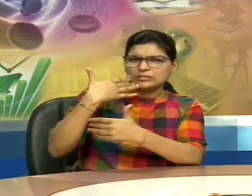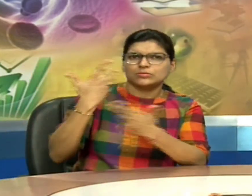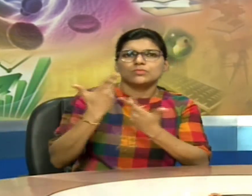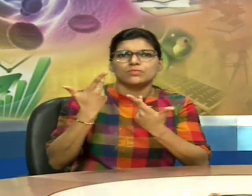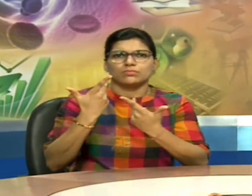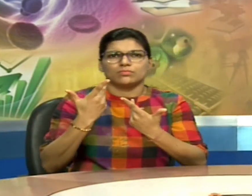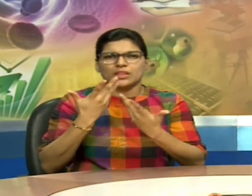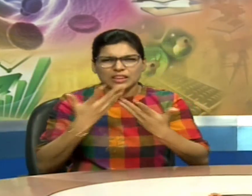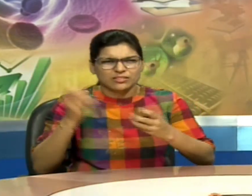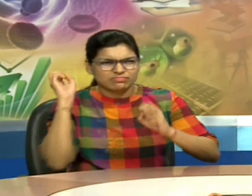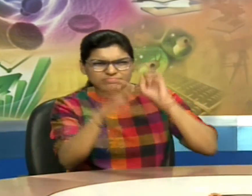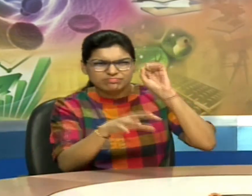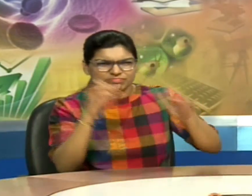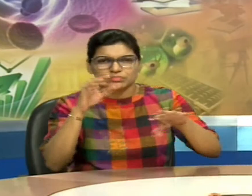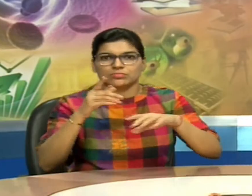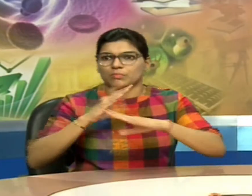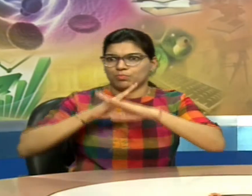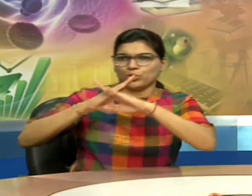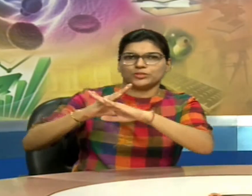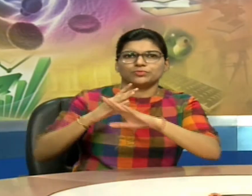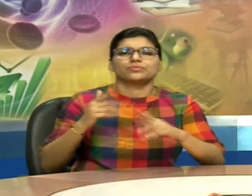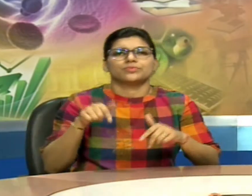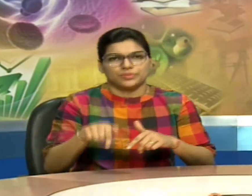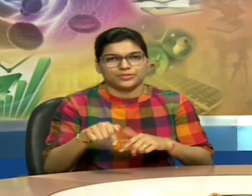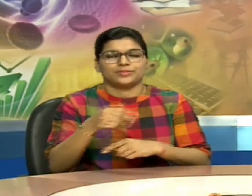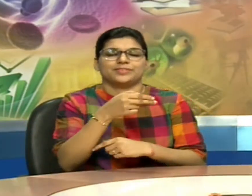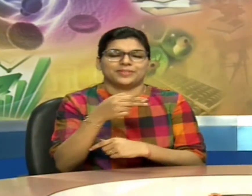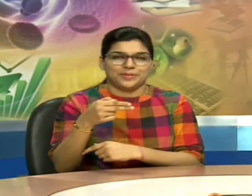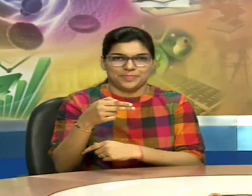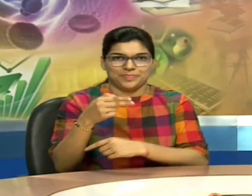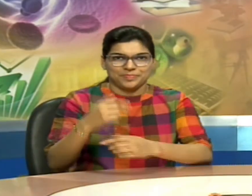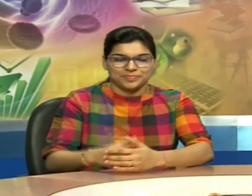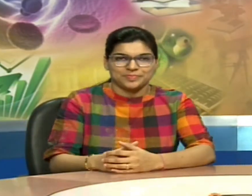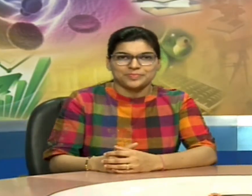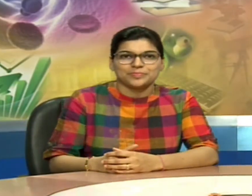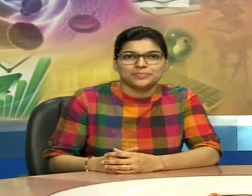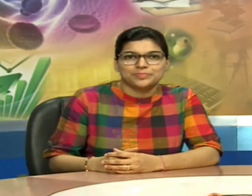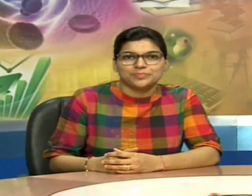like we need to protect our environment, we should not pollute it.